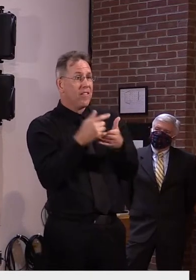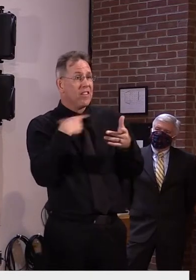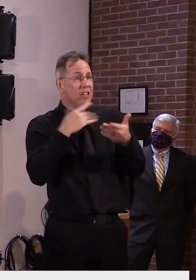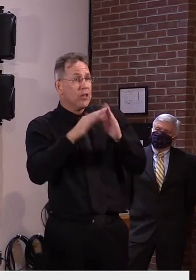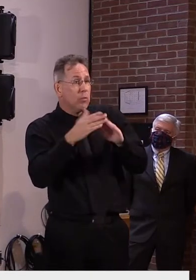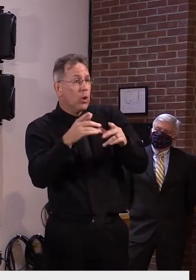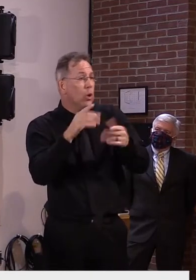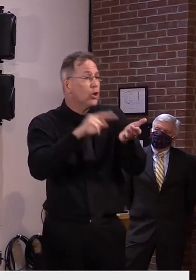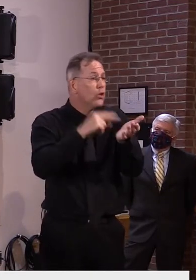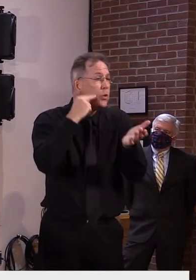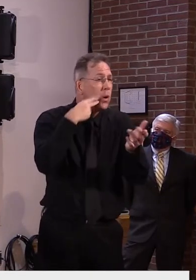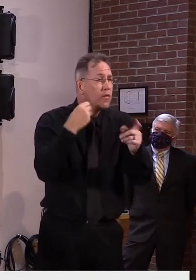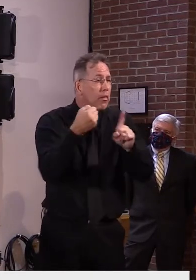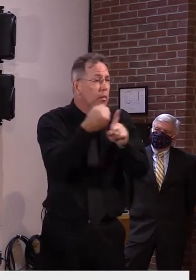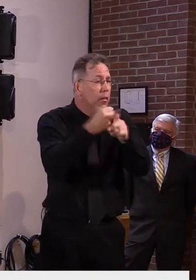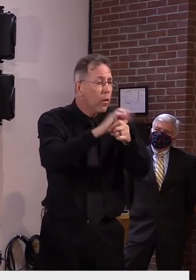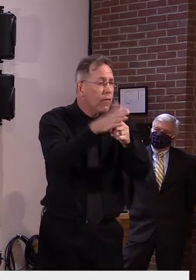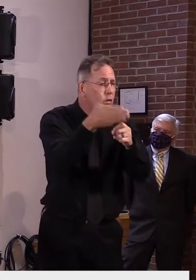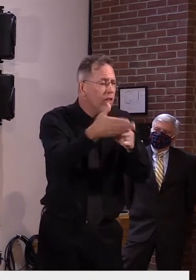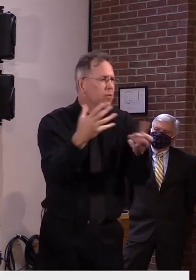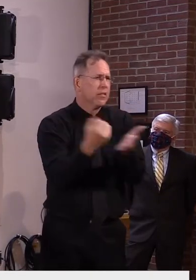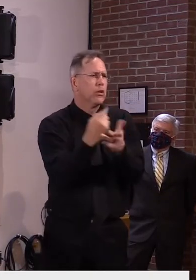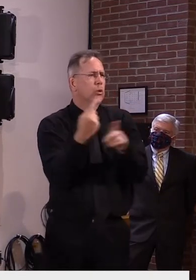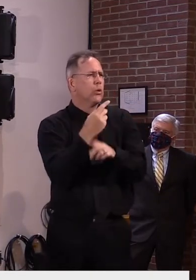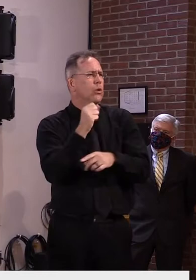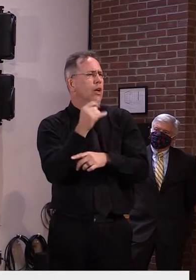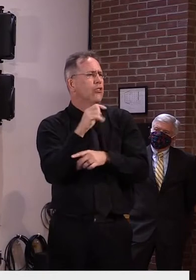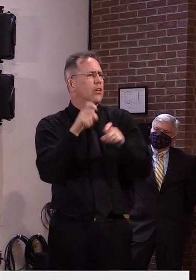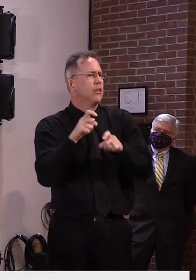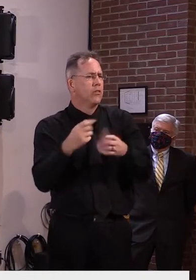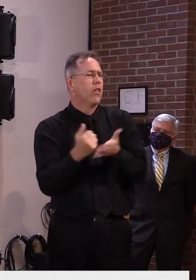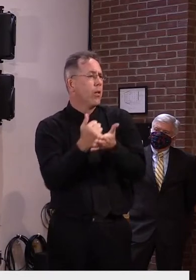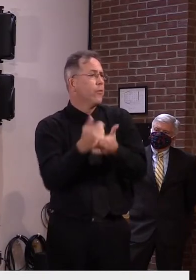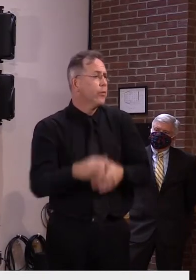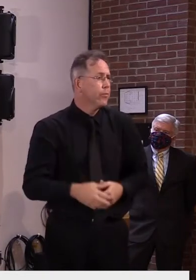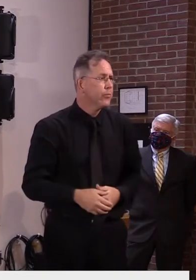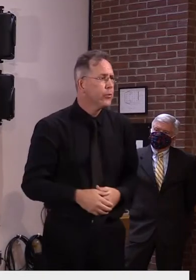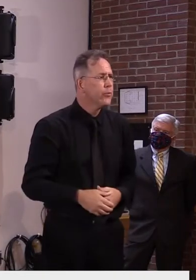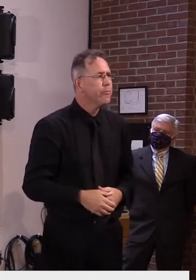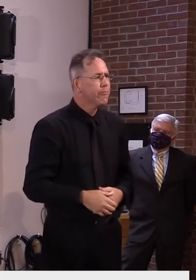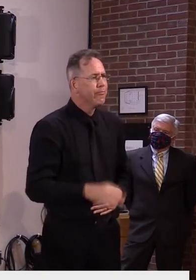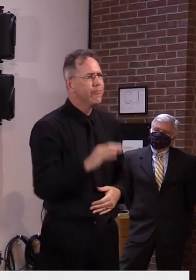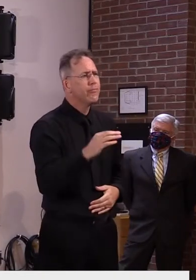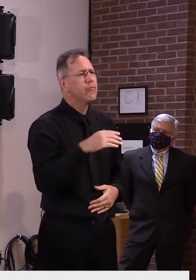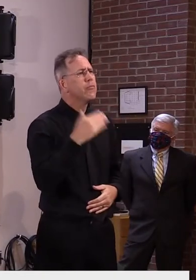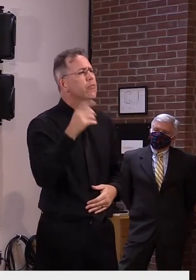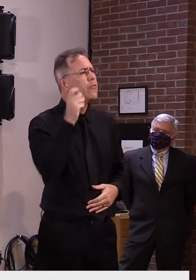this pandemic. And with that, I'll turn it back to the governor.